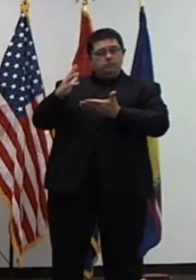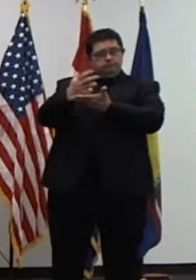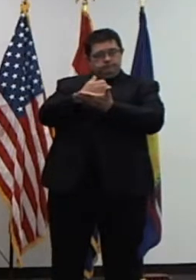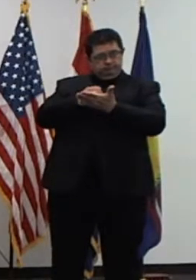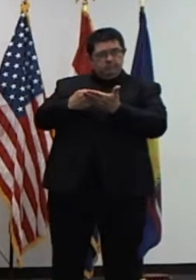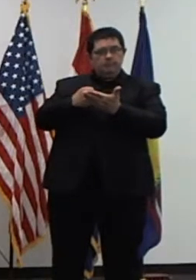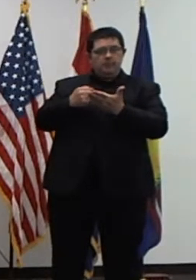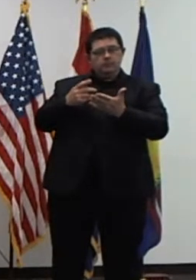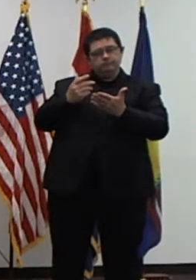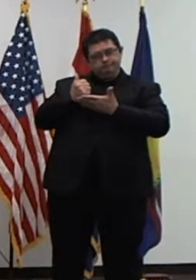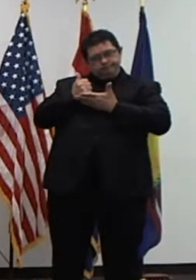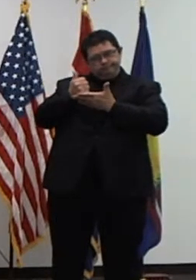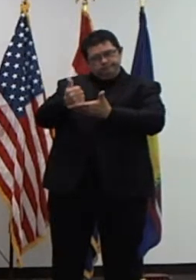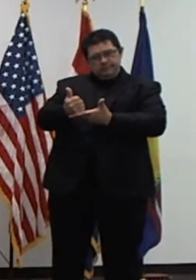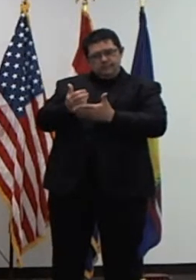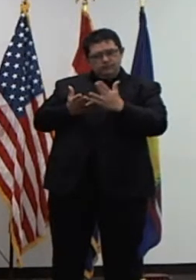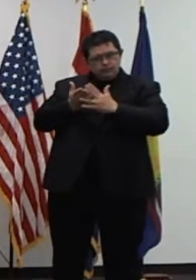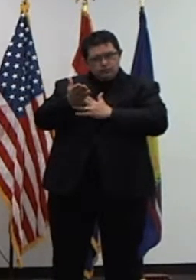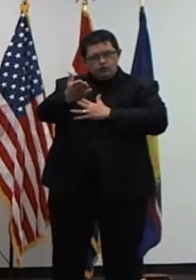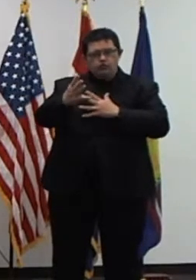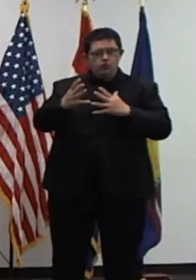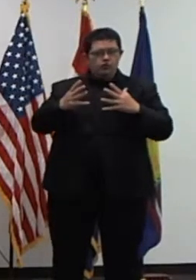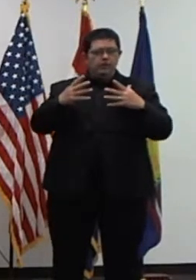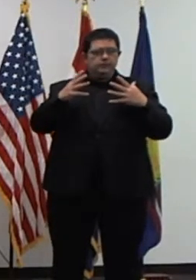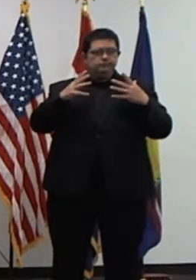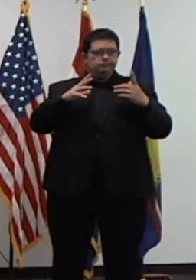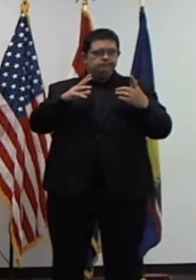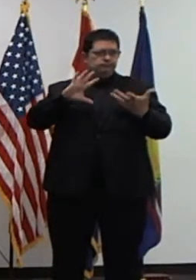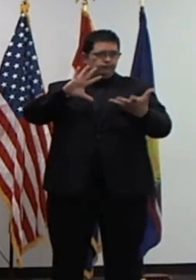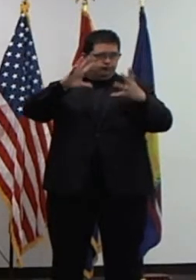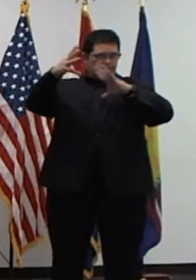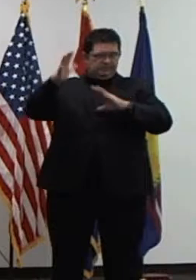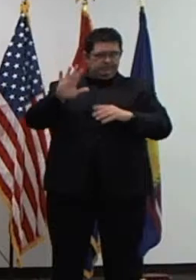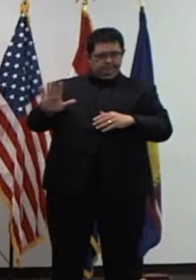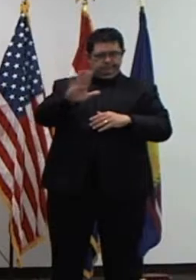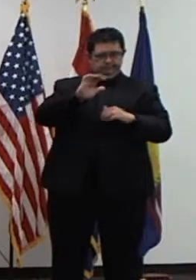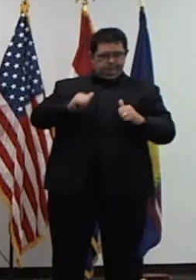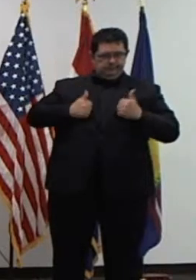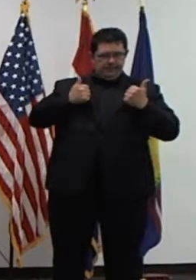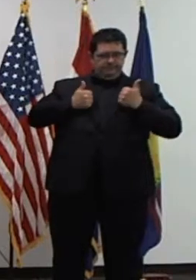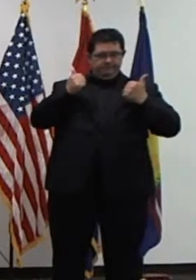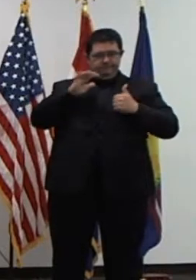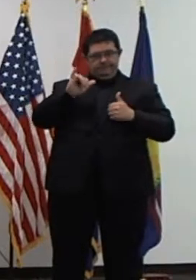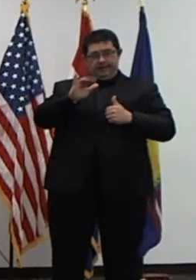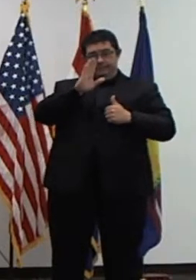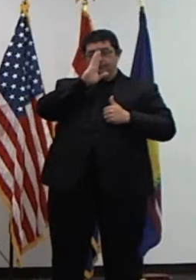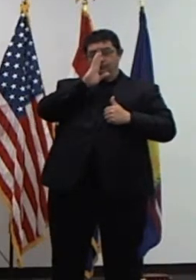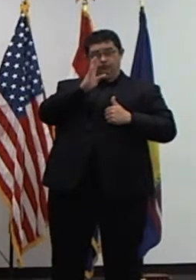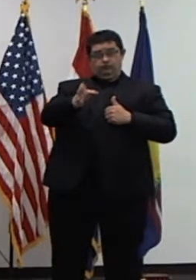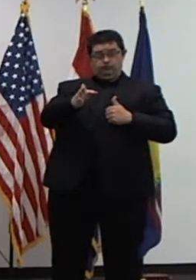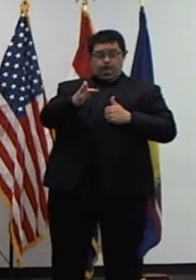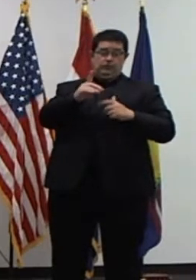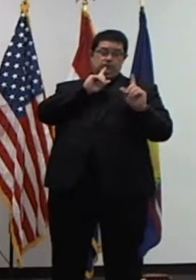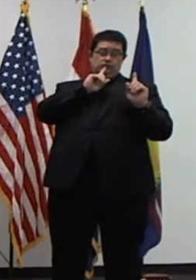it to get through this time of crisis in their lives, which of course is a direct result of our public health